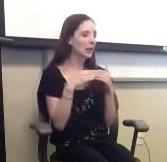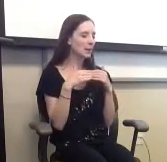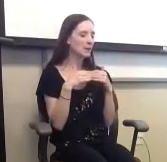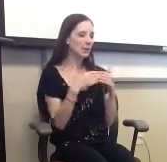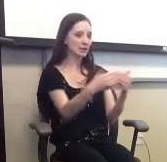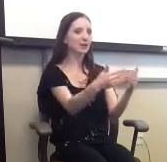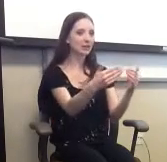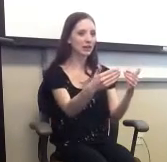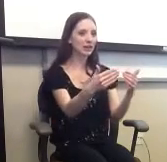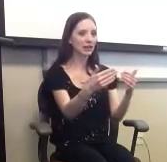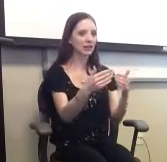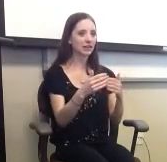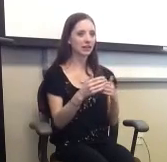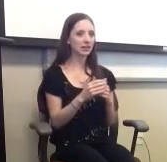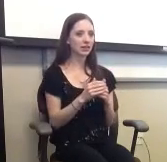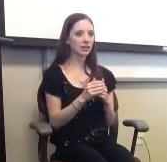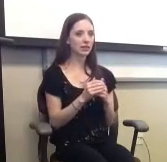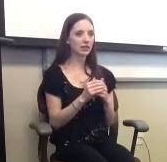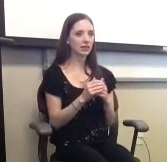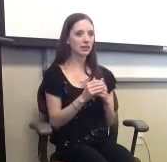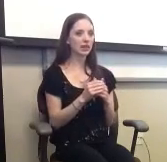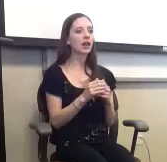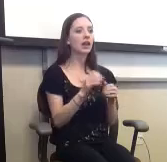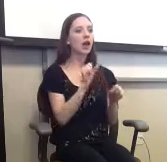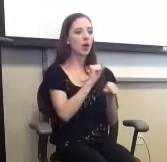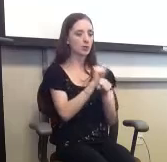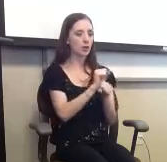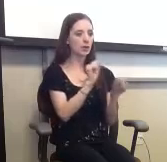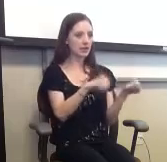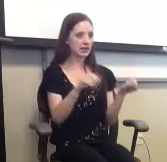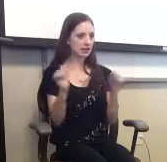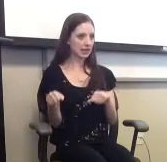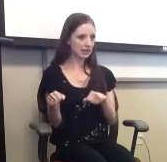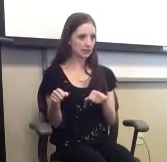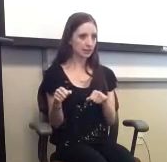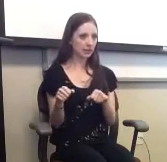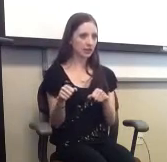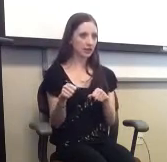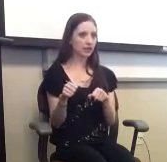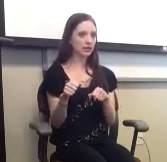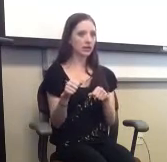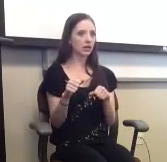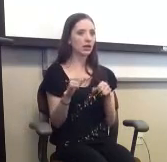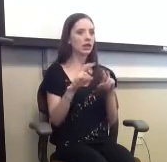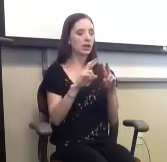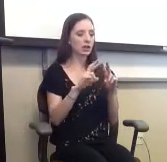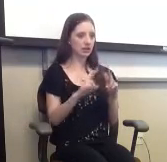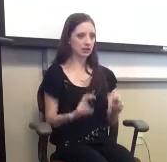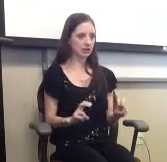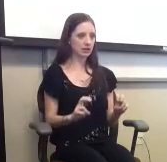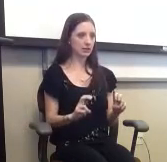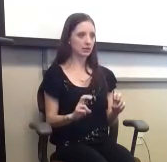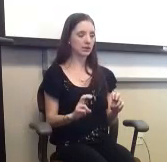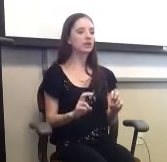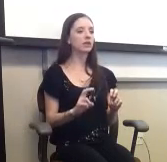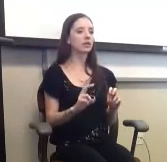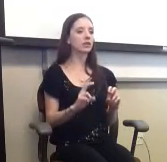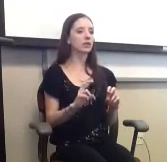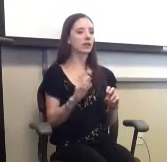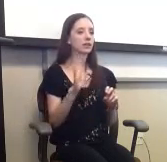our employability assessment. The employability assessment, we authorized the $500 for the employability assessment. Nothing